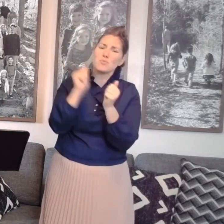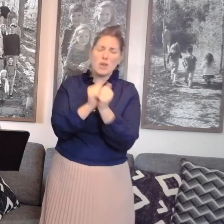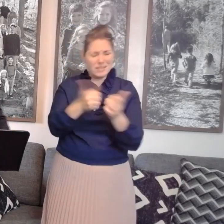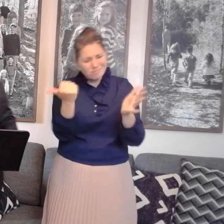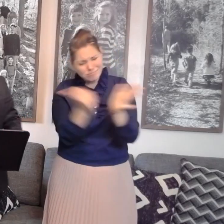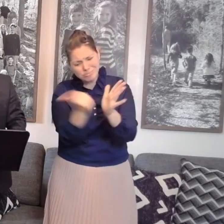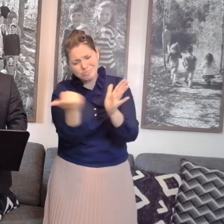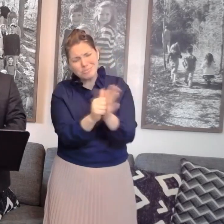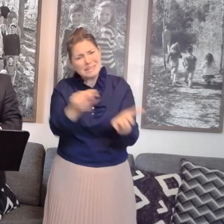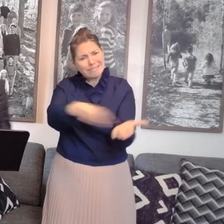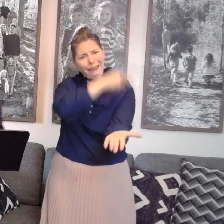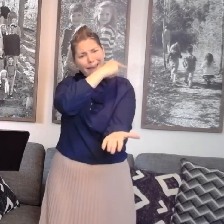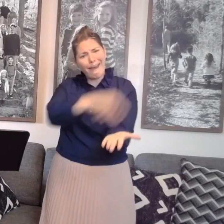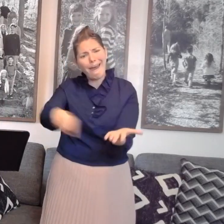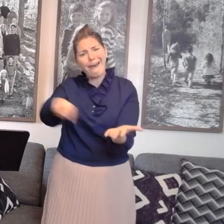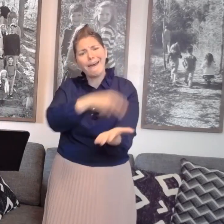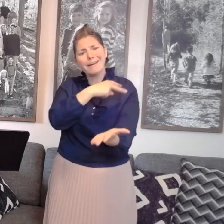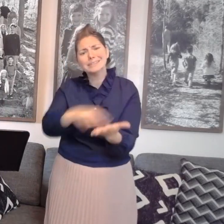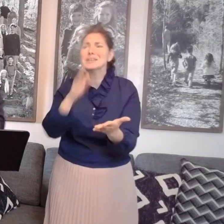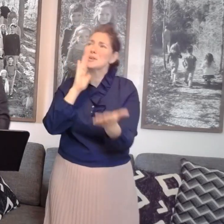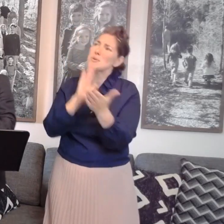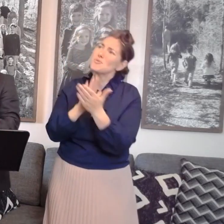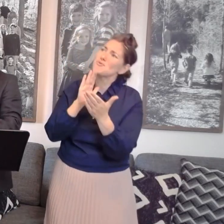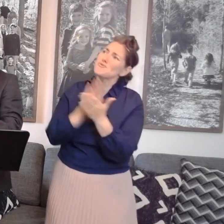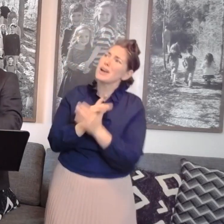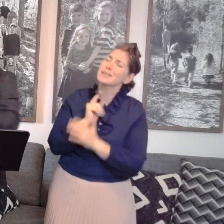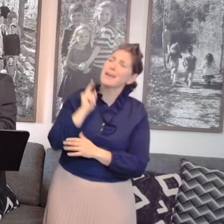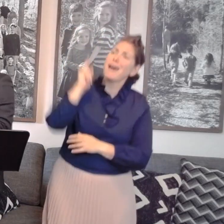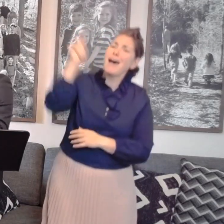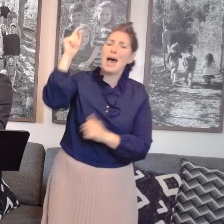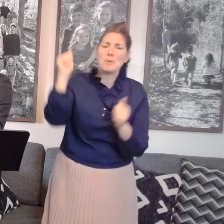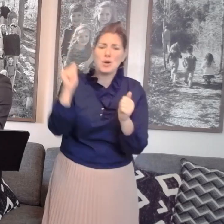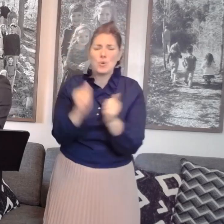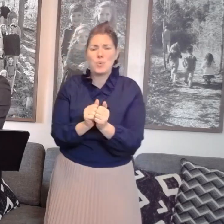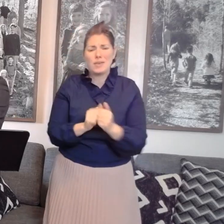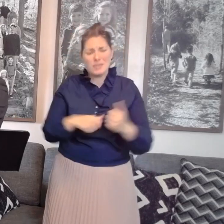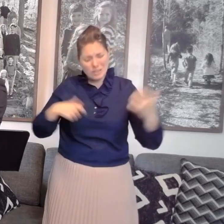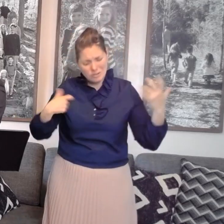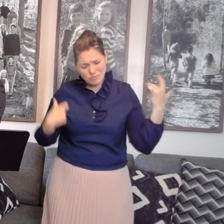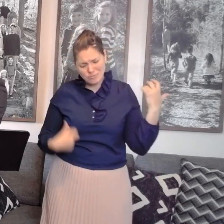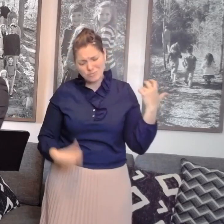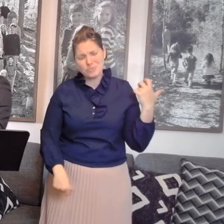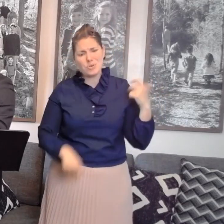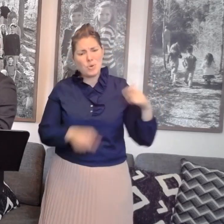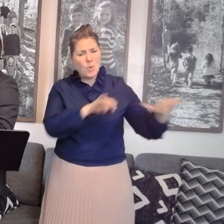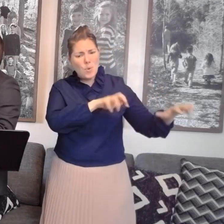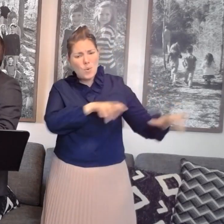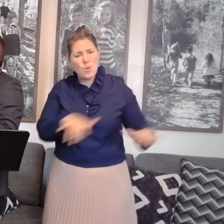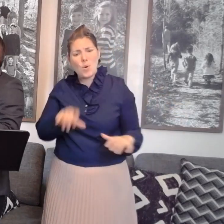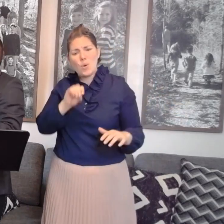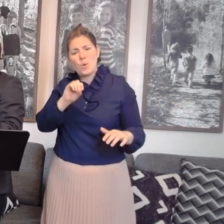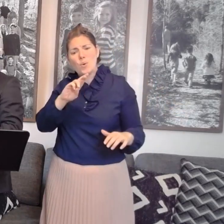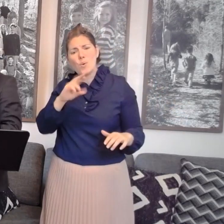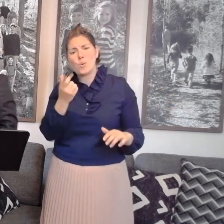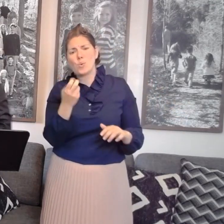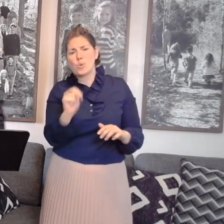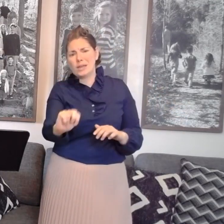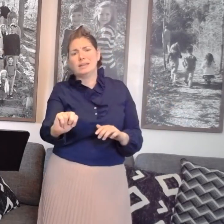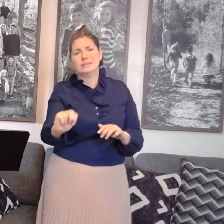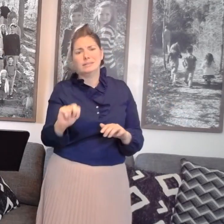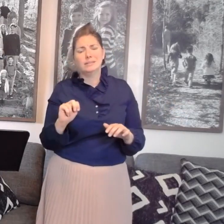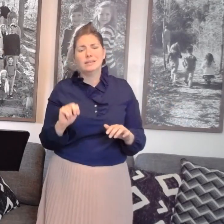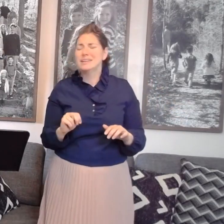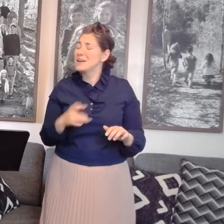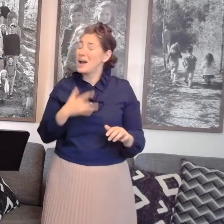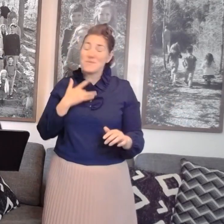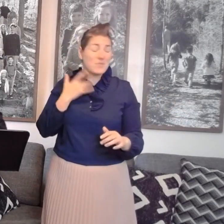dance. Praise him with stringed instruments and organs. Praise him.